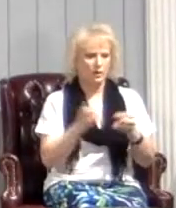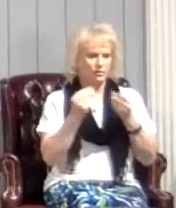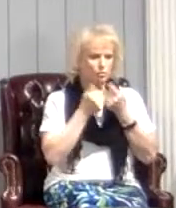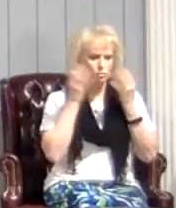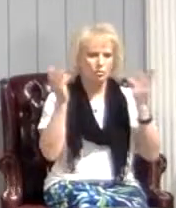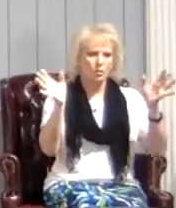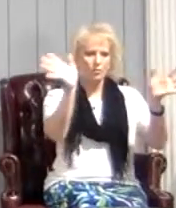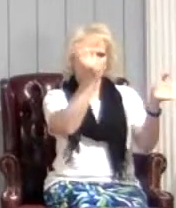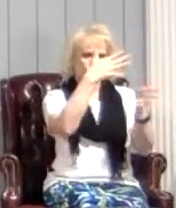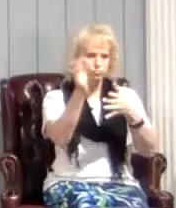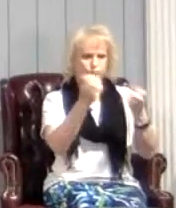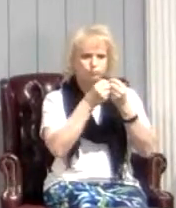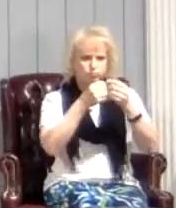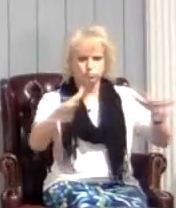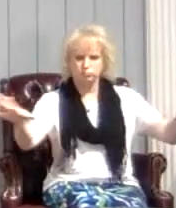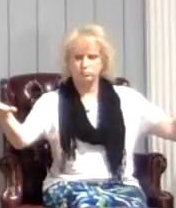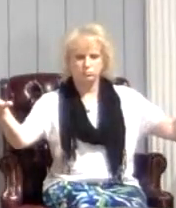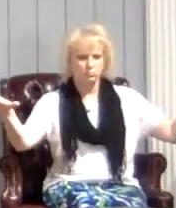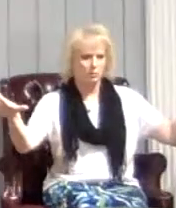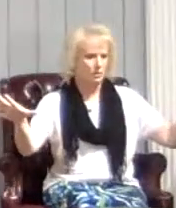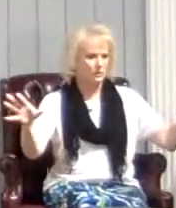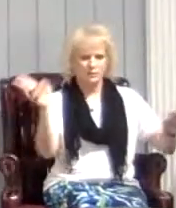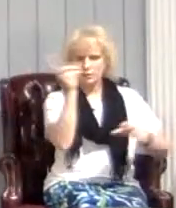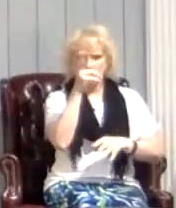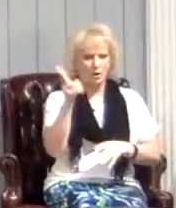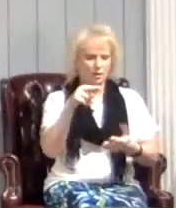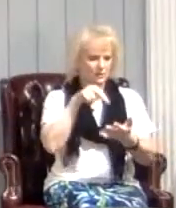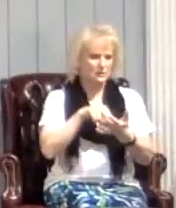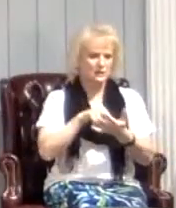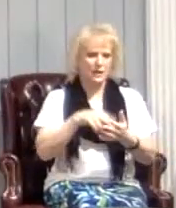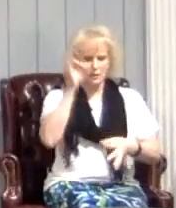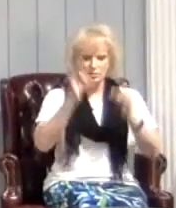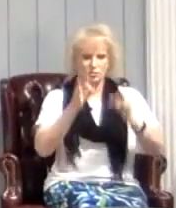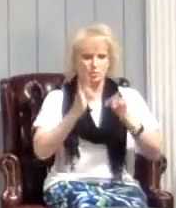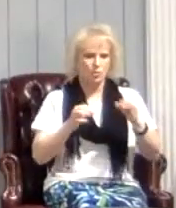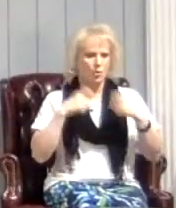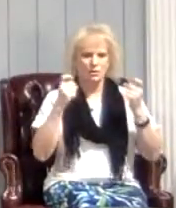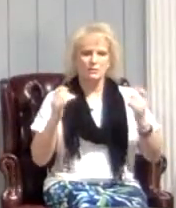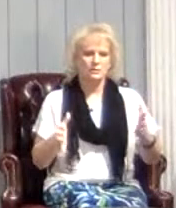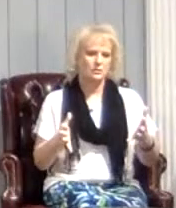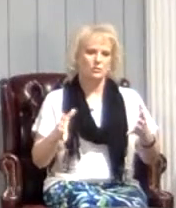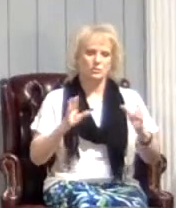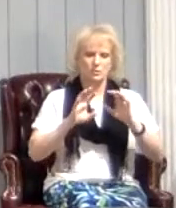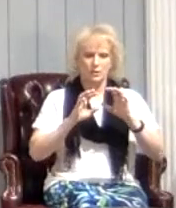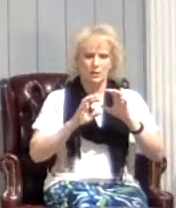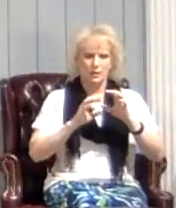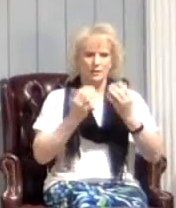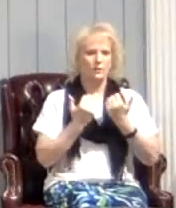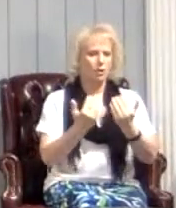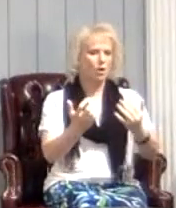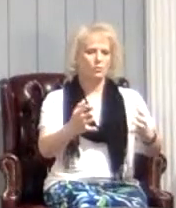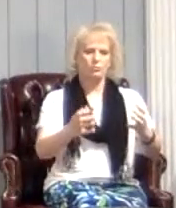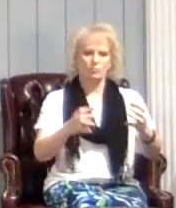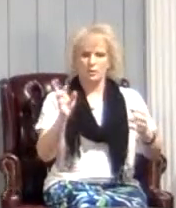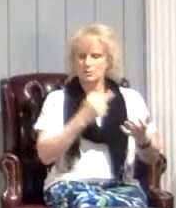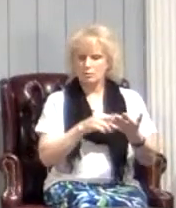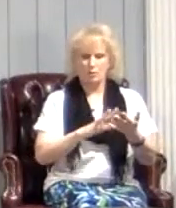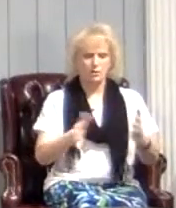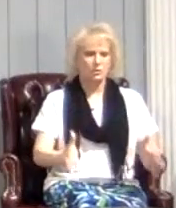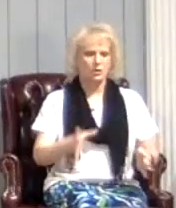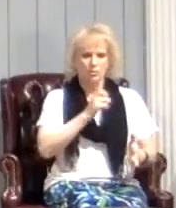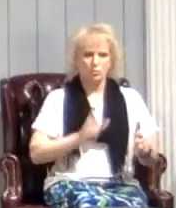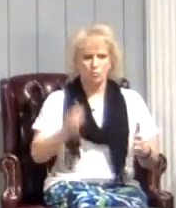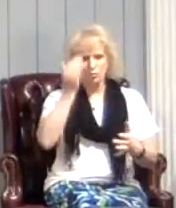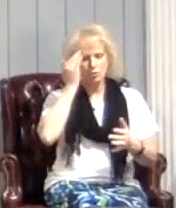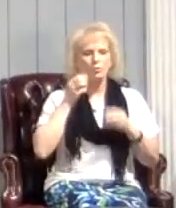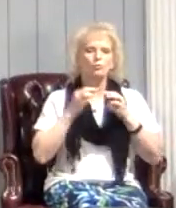away. Therefore, the ungodly shall not stand in the judgment, nor sinners in the congregation of the righteous. For the Lord knoweth the way of the